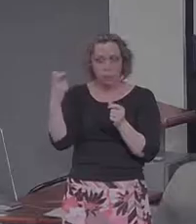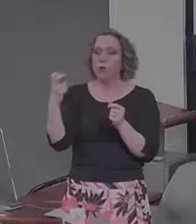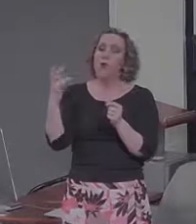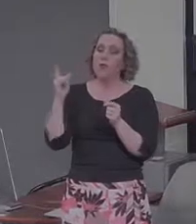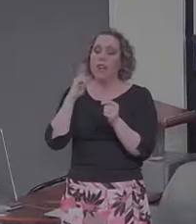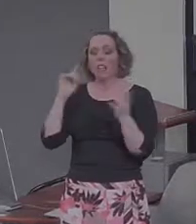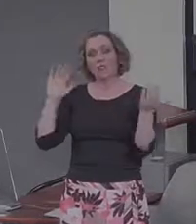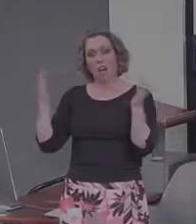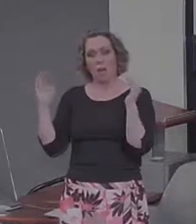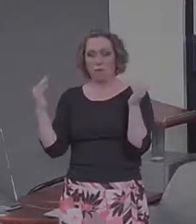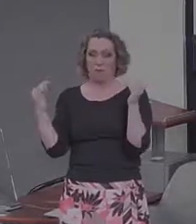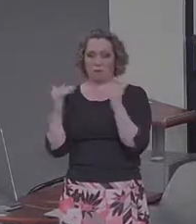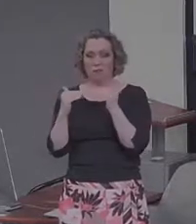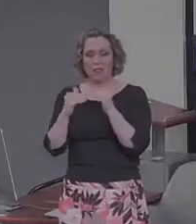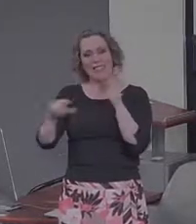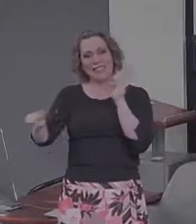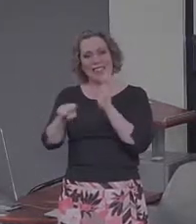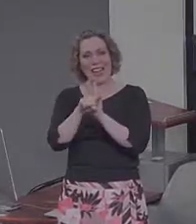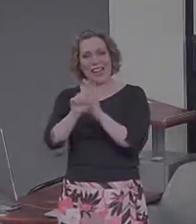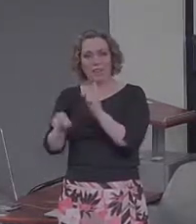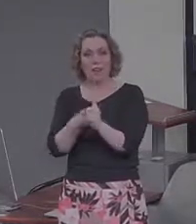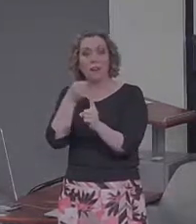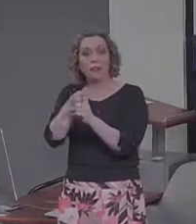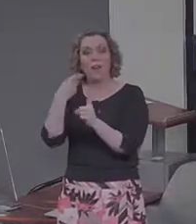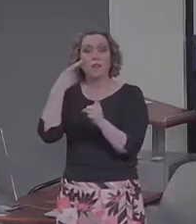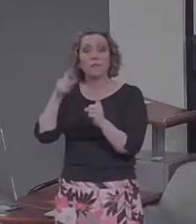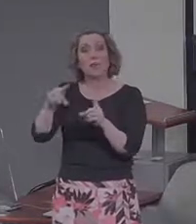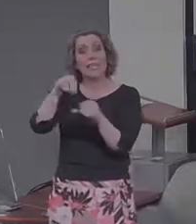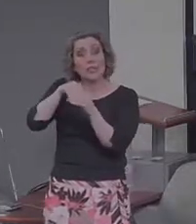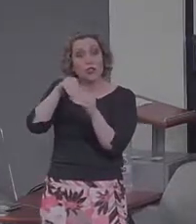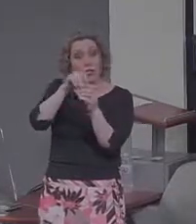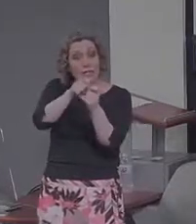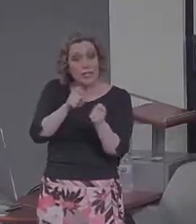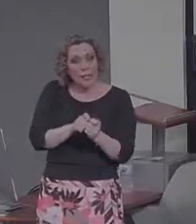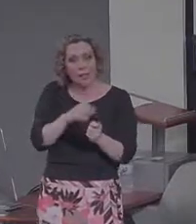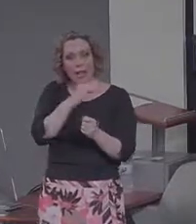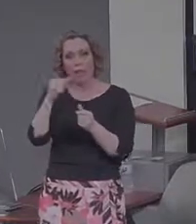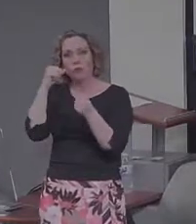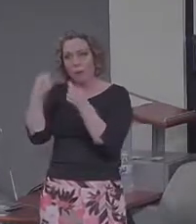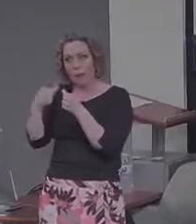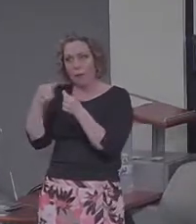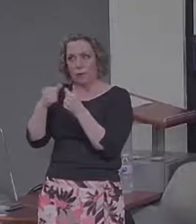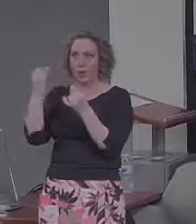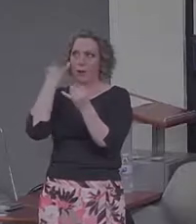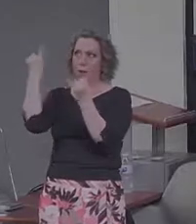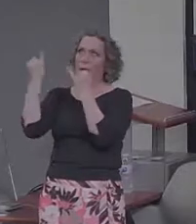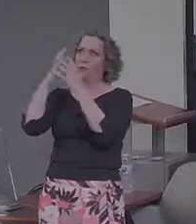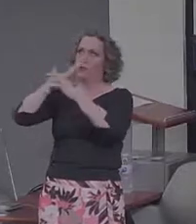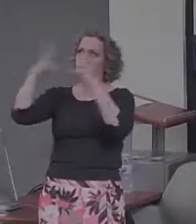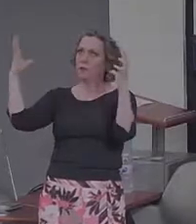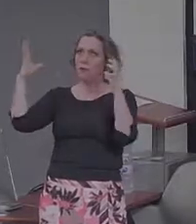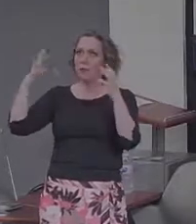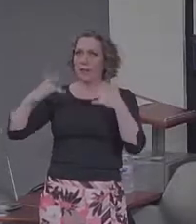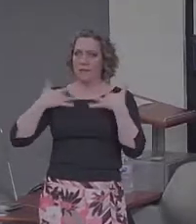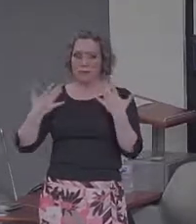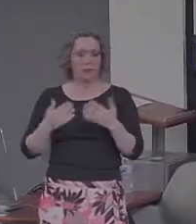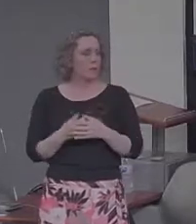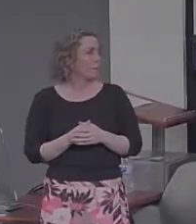negative effect on internal details and remembered or imagined events. What about external